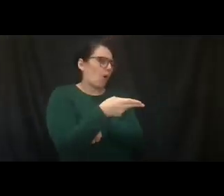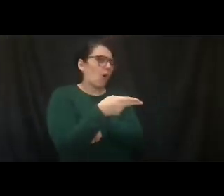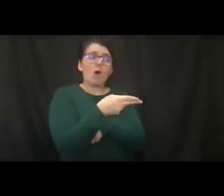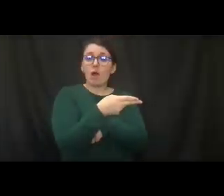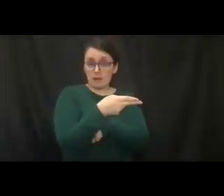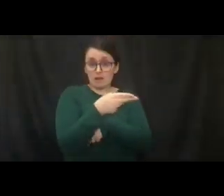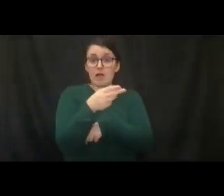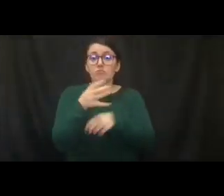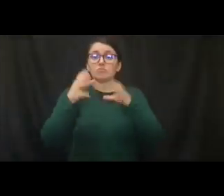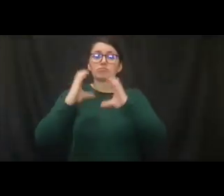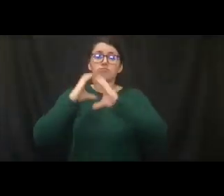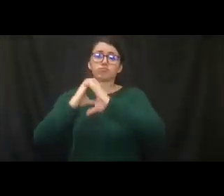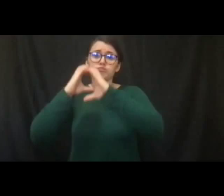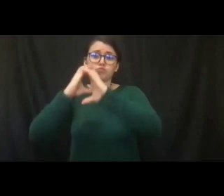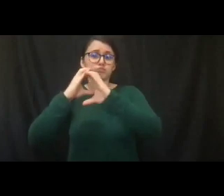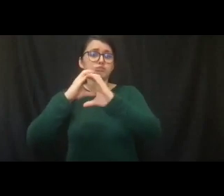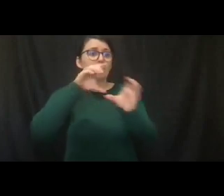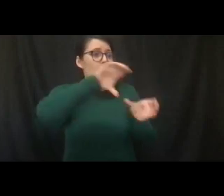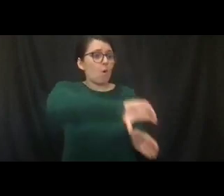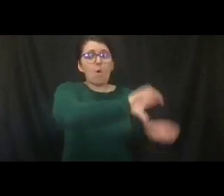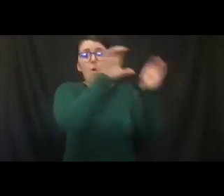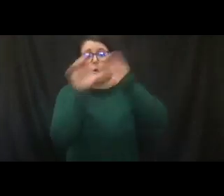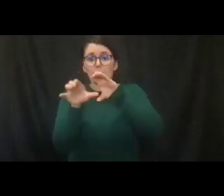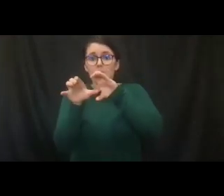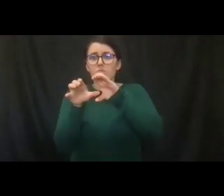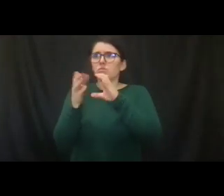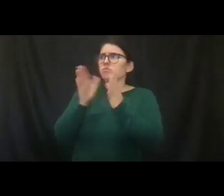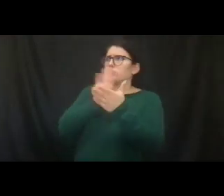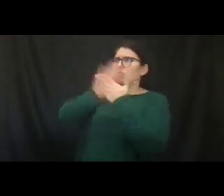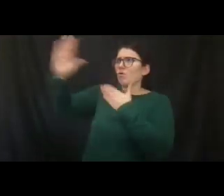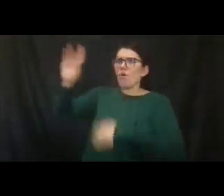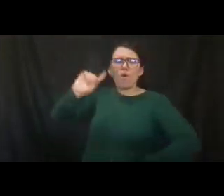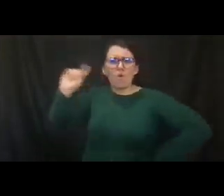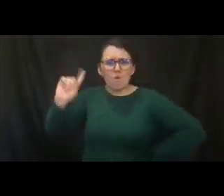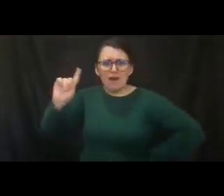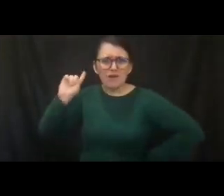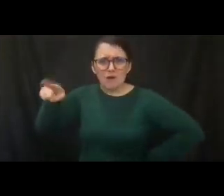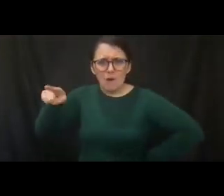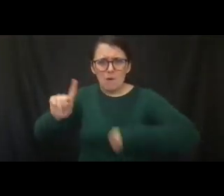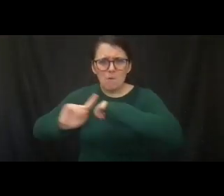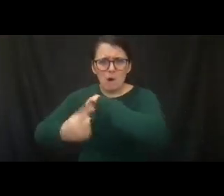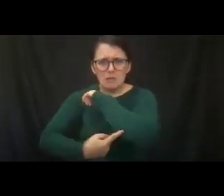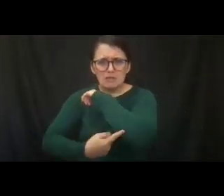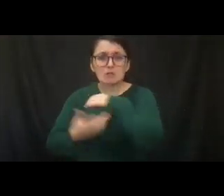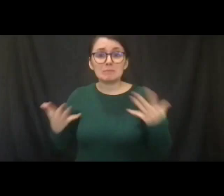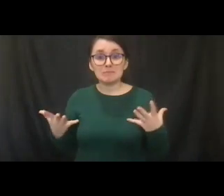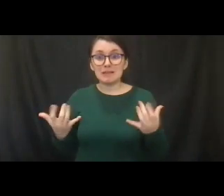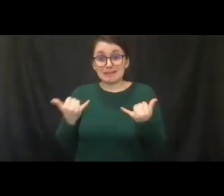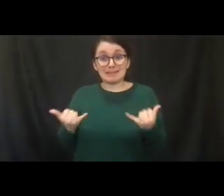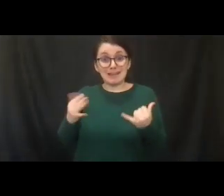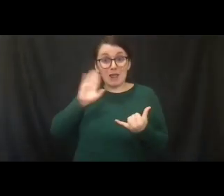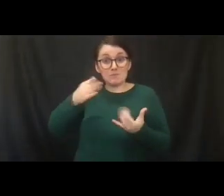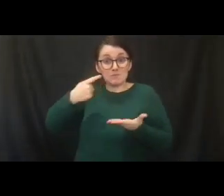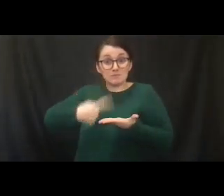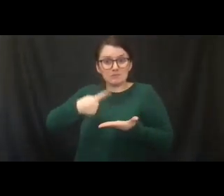that up? Miss Emily is here with us. Hello. There she is, and Miss Chick is back.